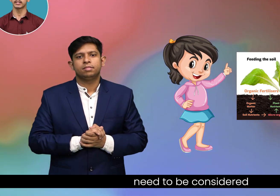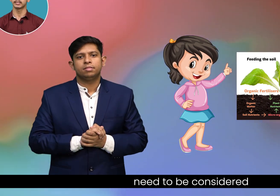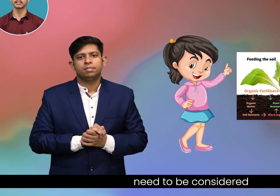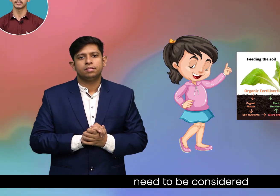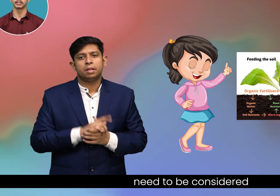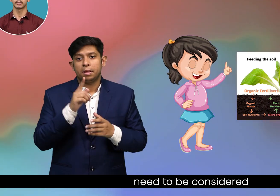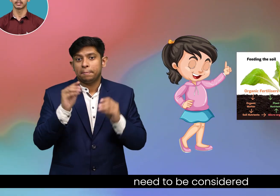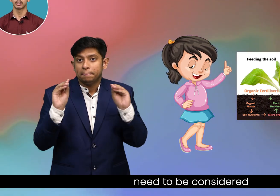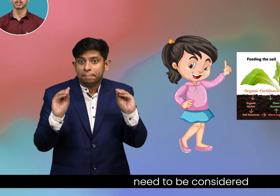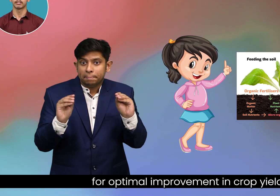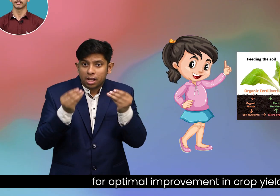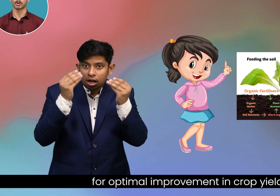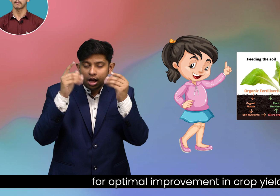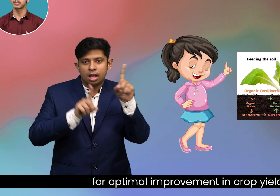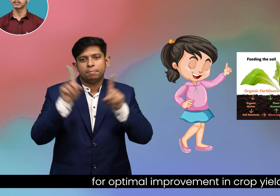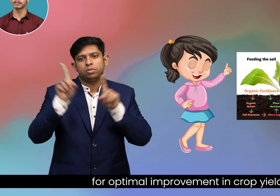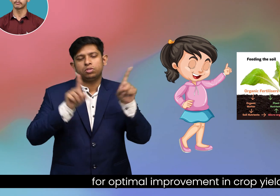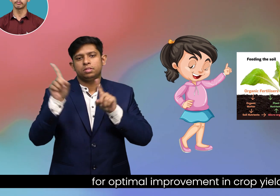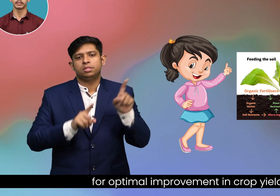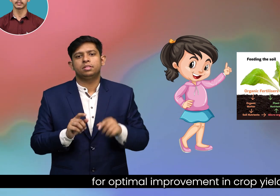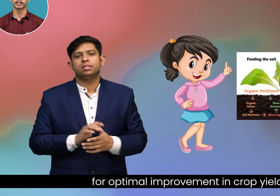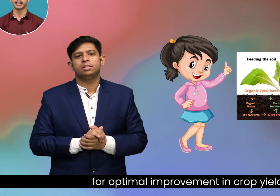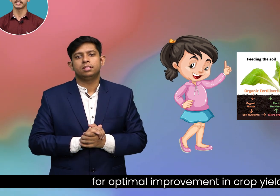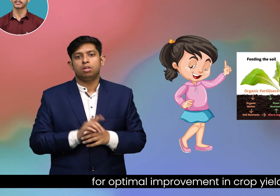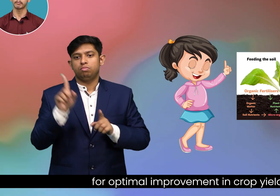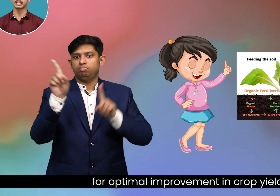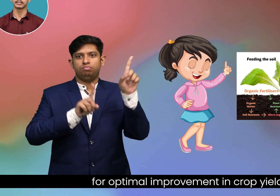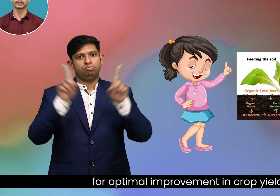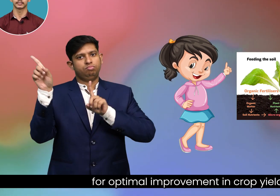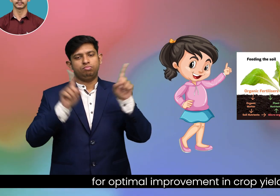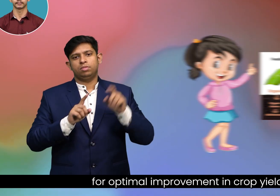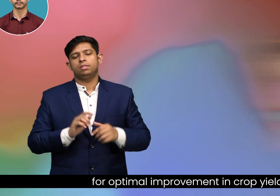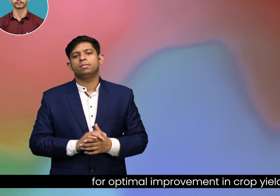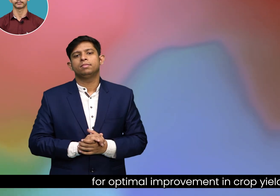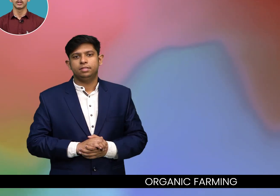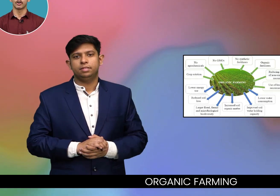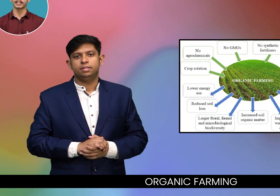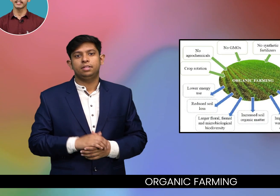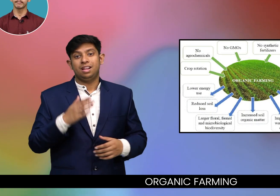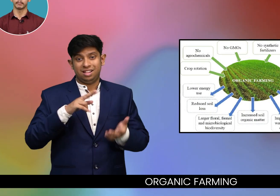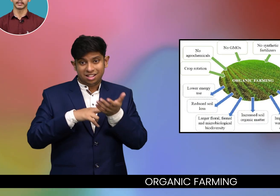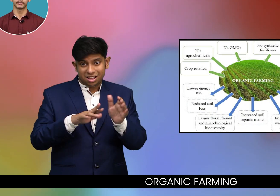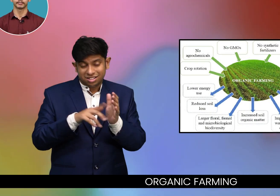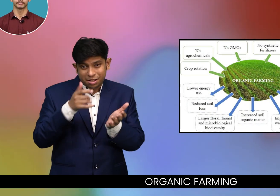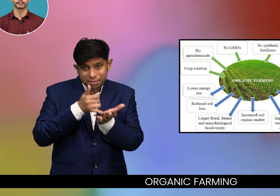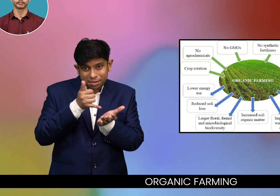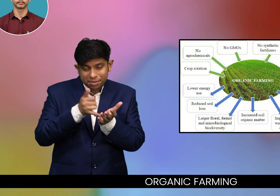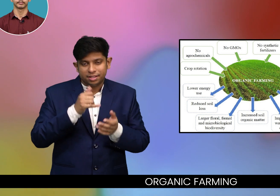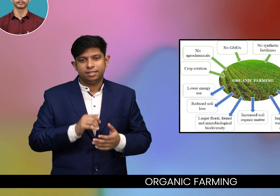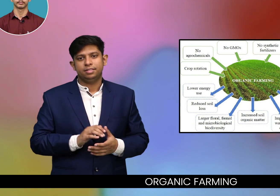need to be considered for optimal improvement in crop yields. Organic farming.